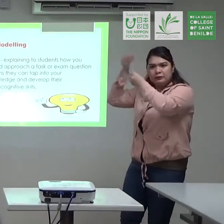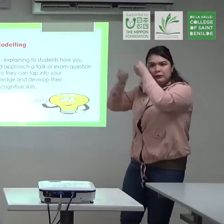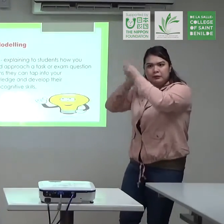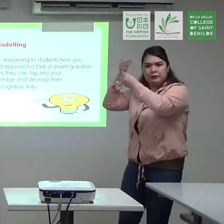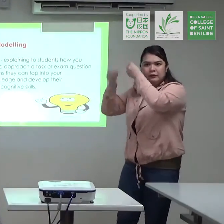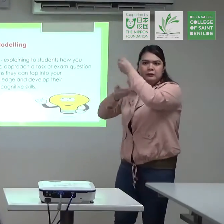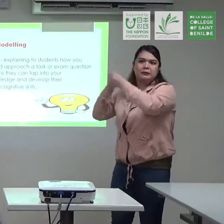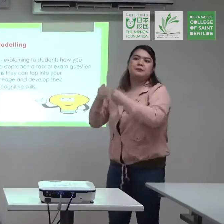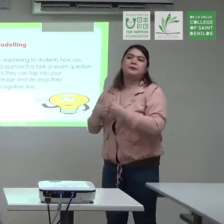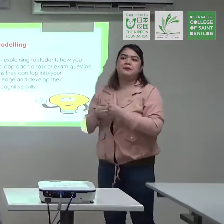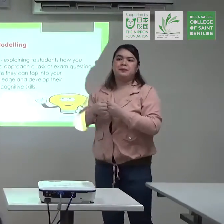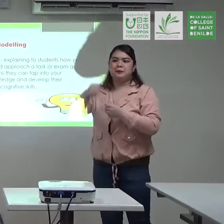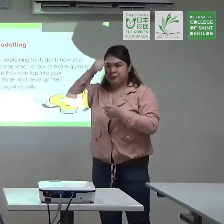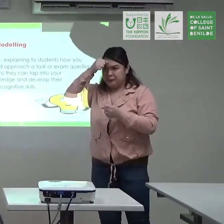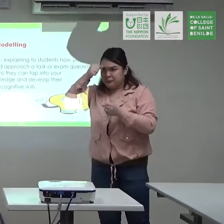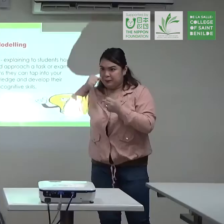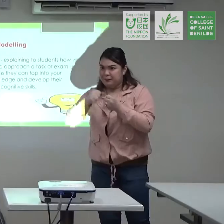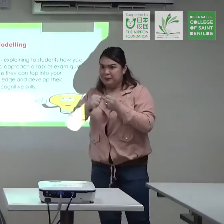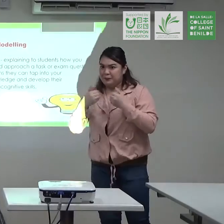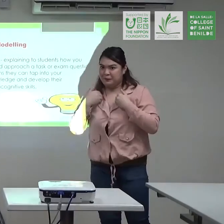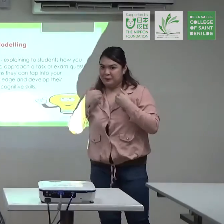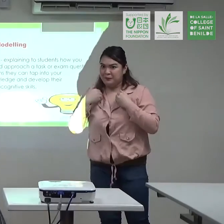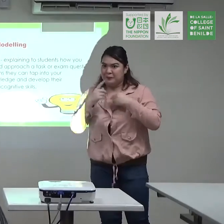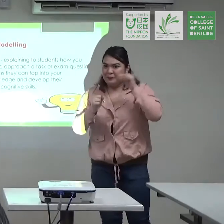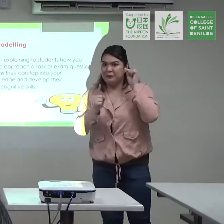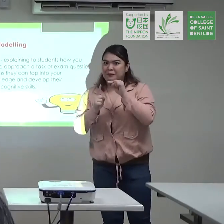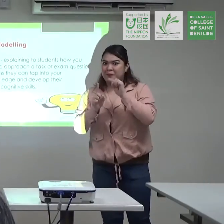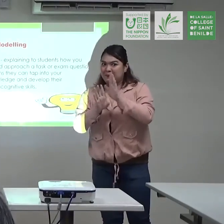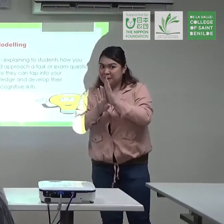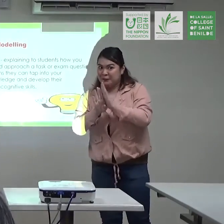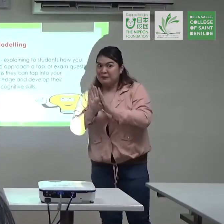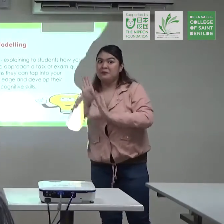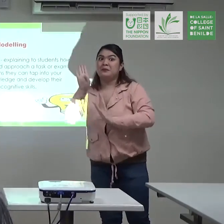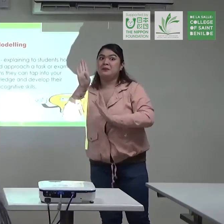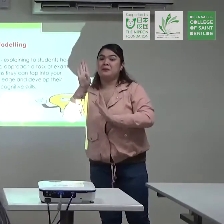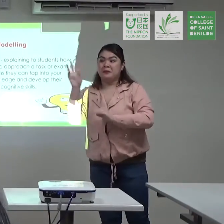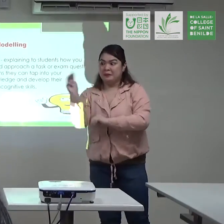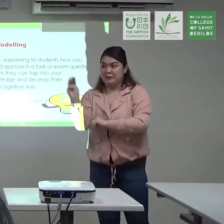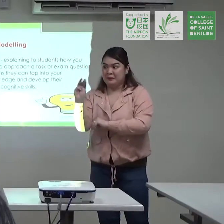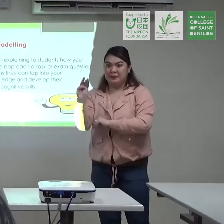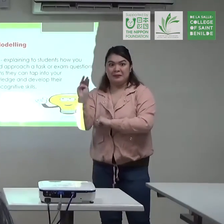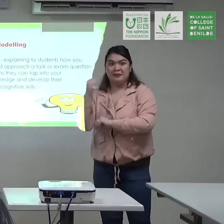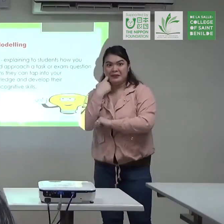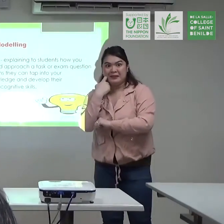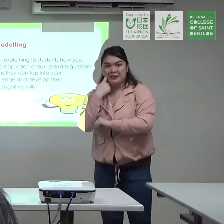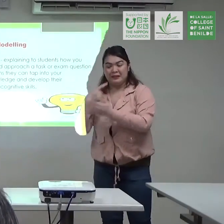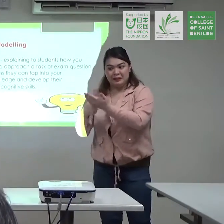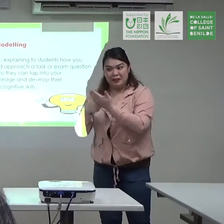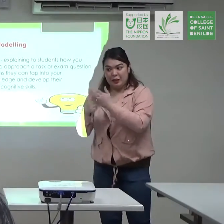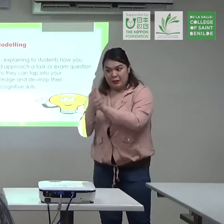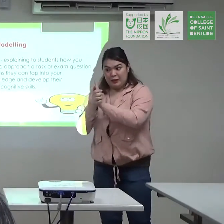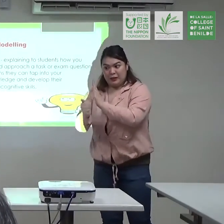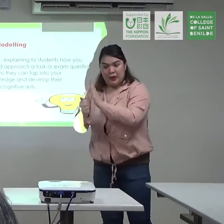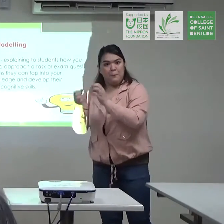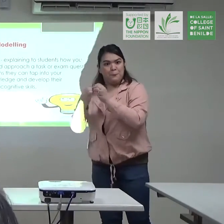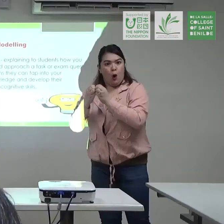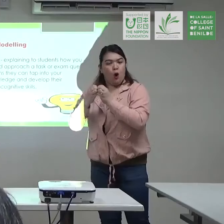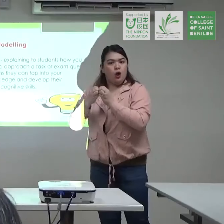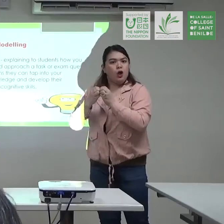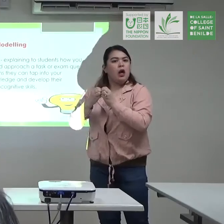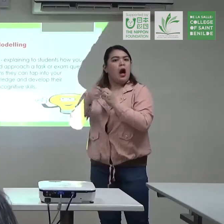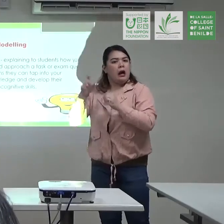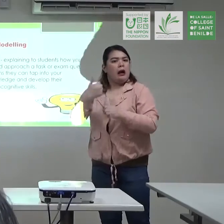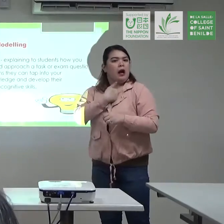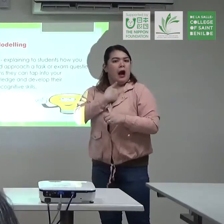skills. Remember, the development of the metacognitive skills is conscious